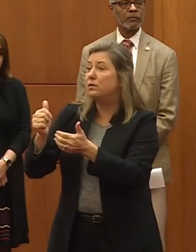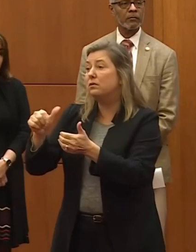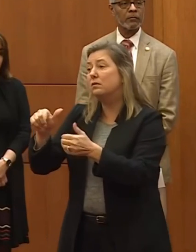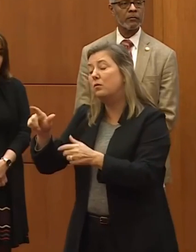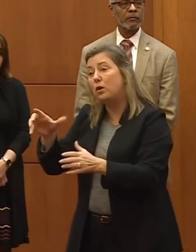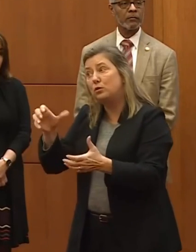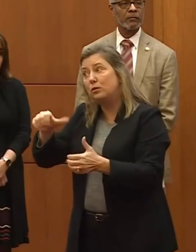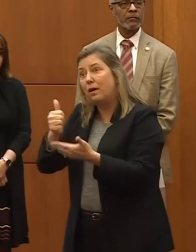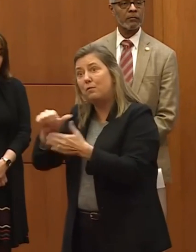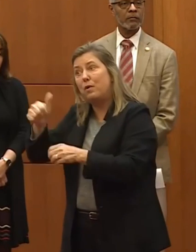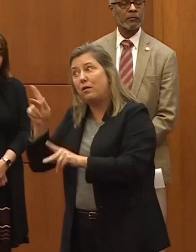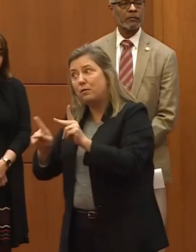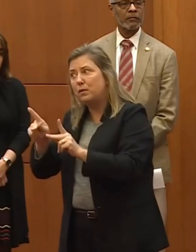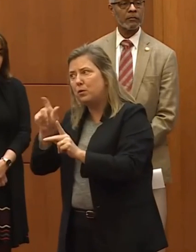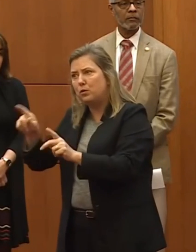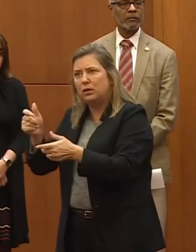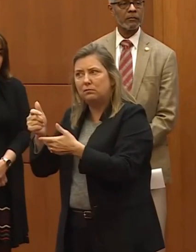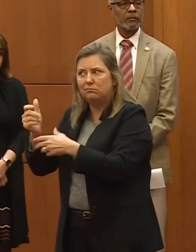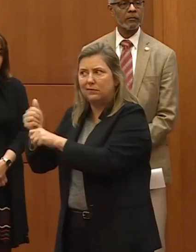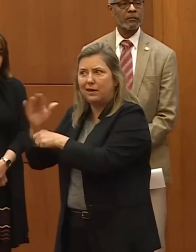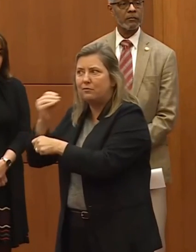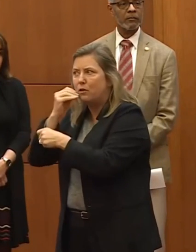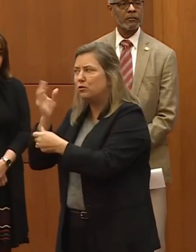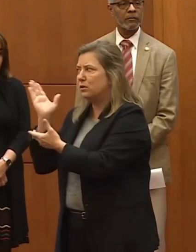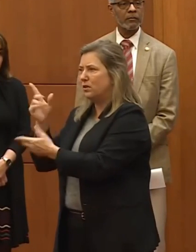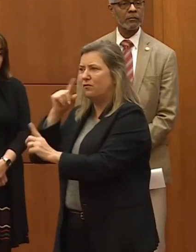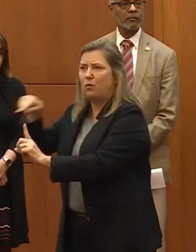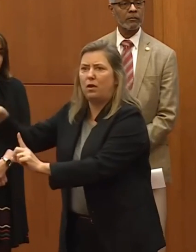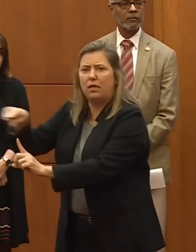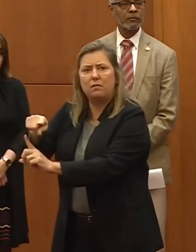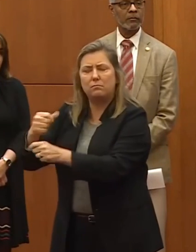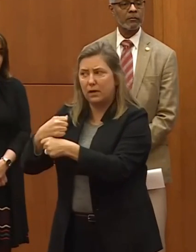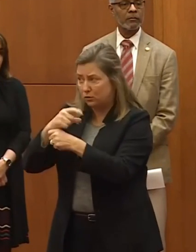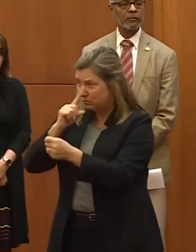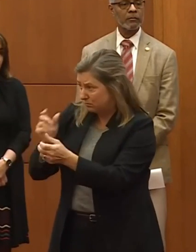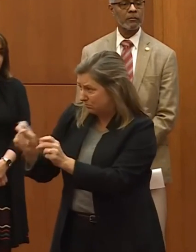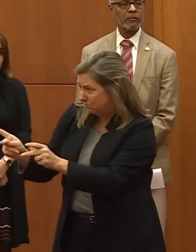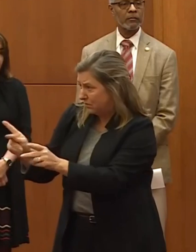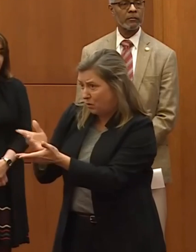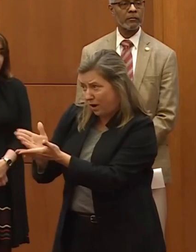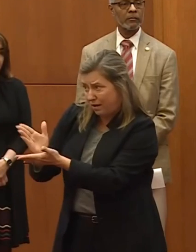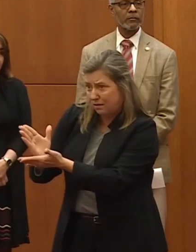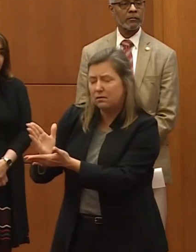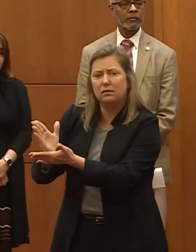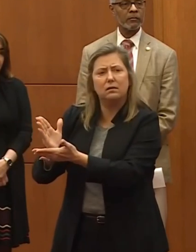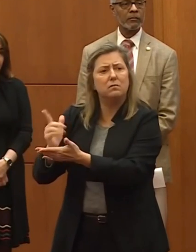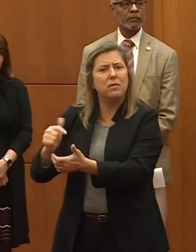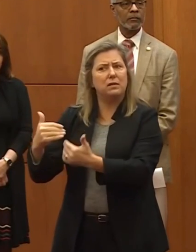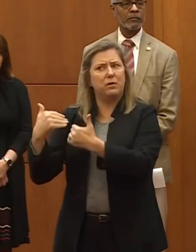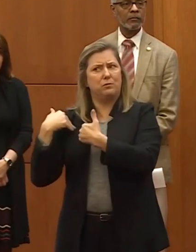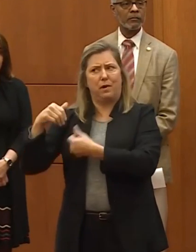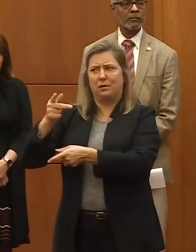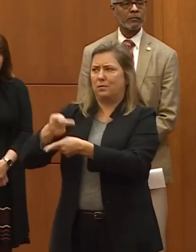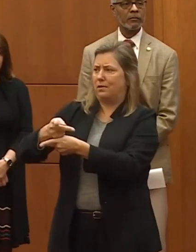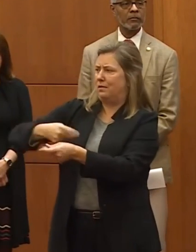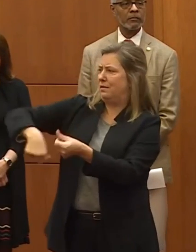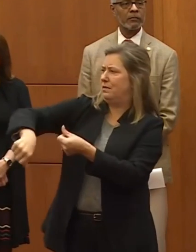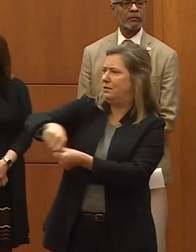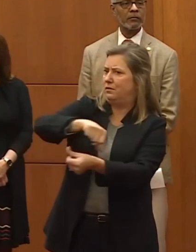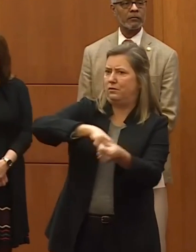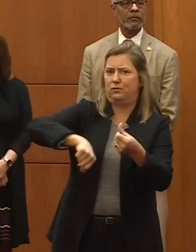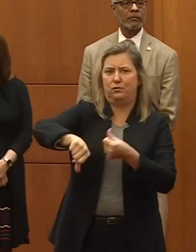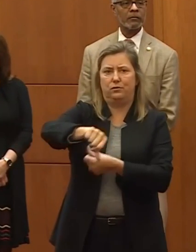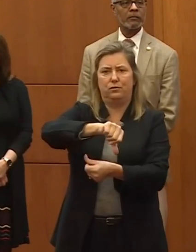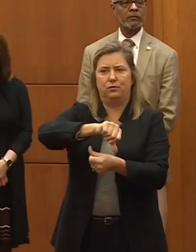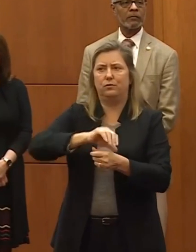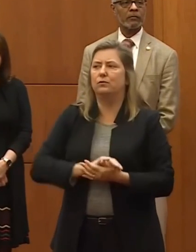sure that they're okay. Again, we all have a responsibility to one another. We understand